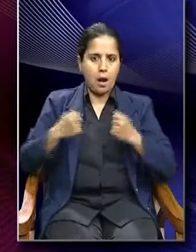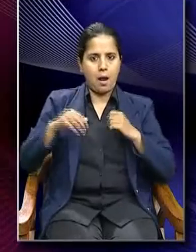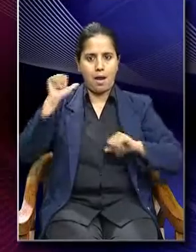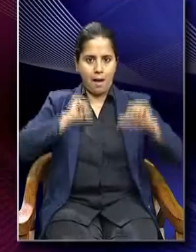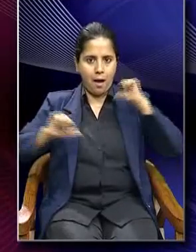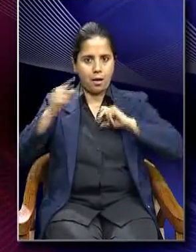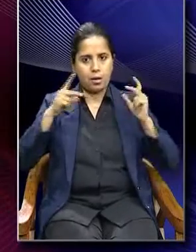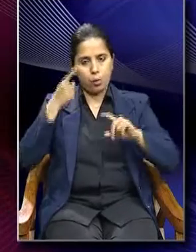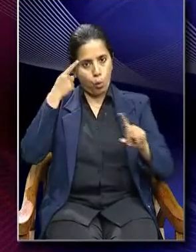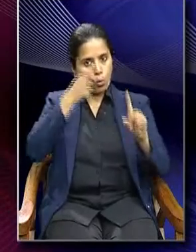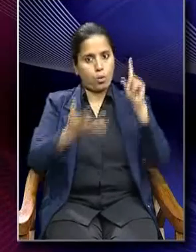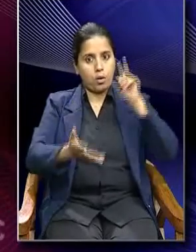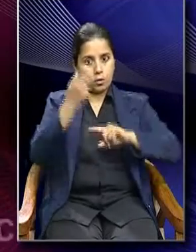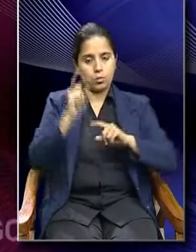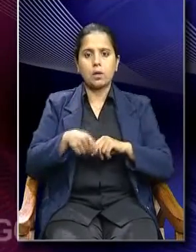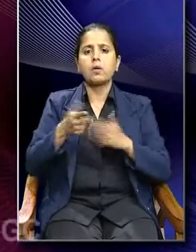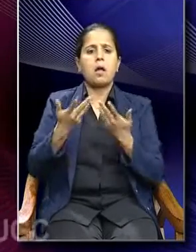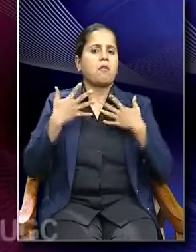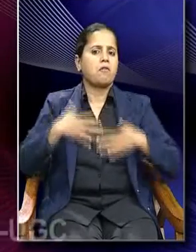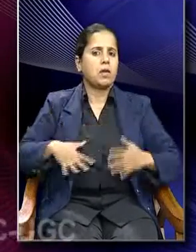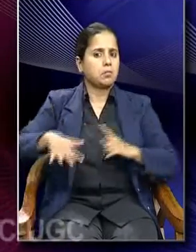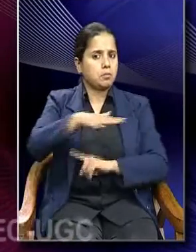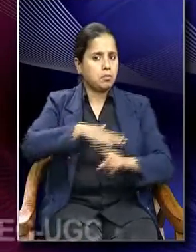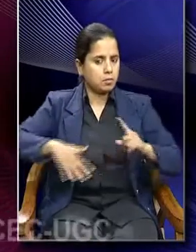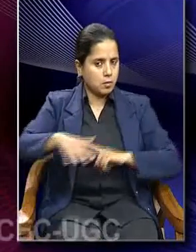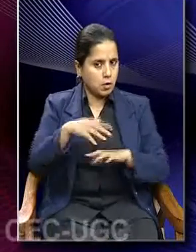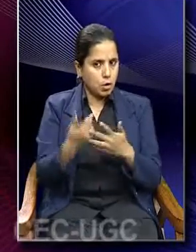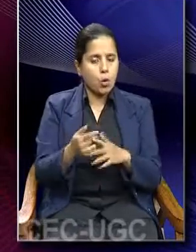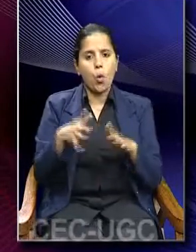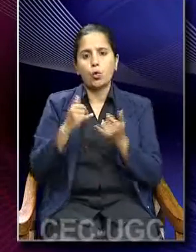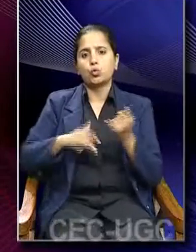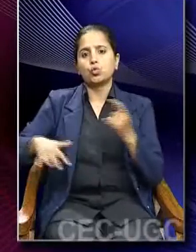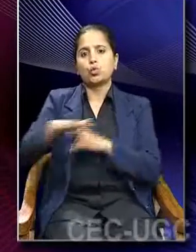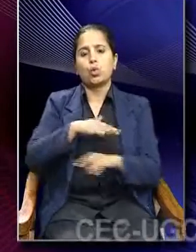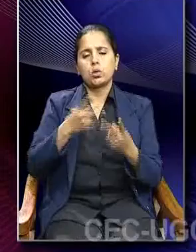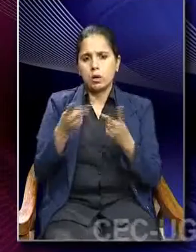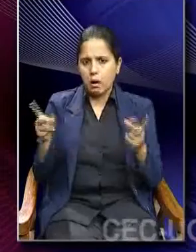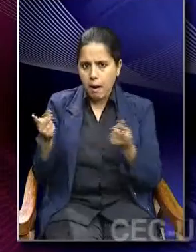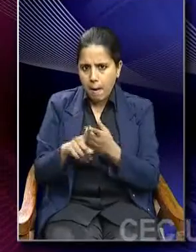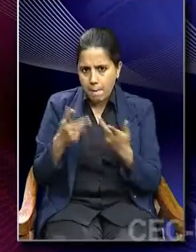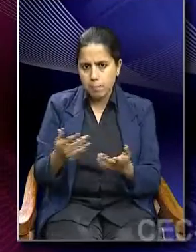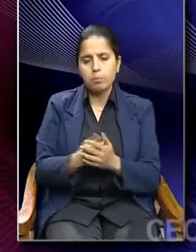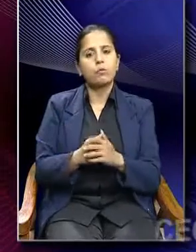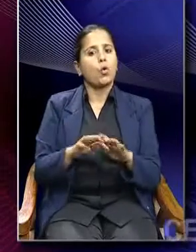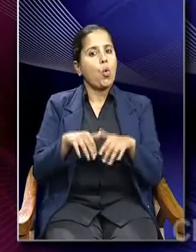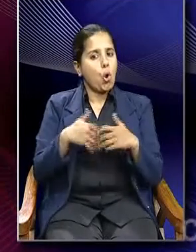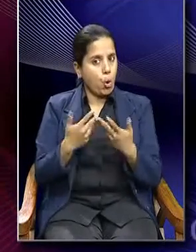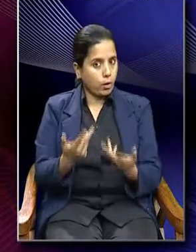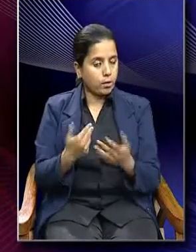your goal. It could be a physical condition, it could be a social condition, it could be kind